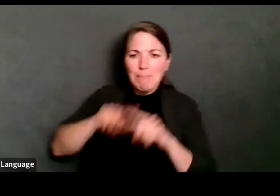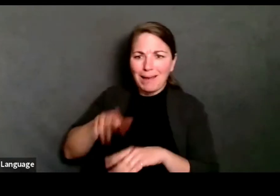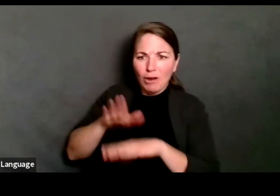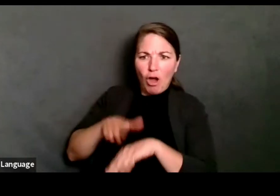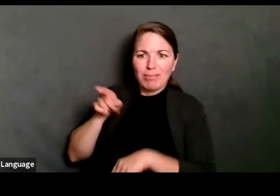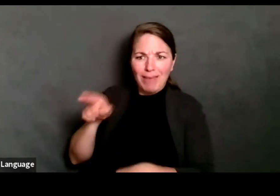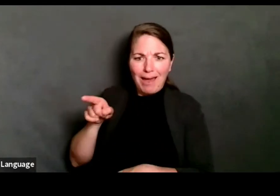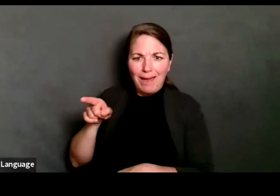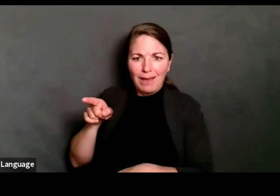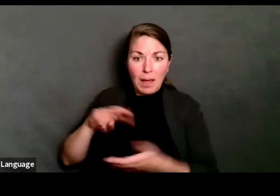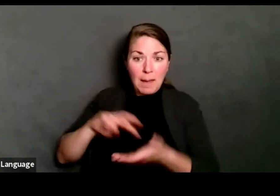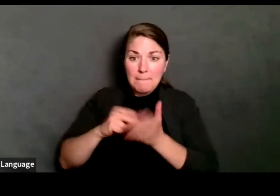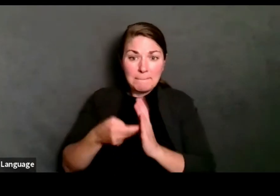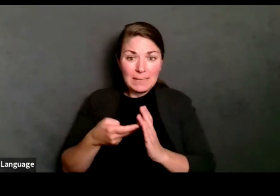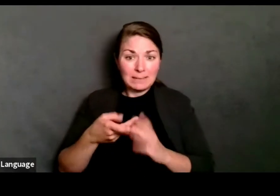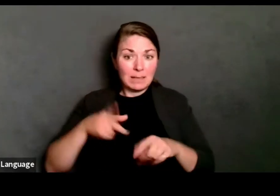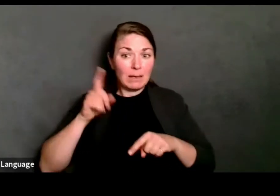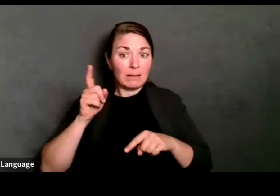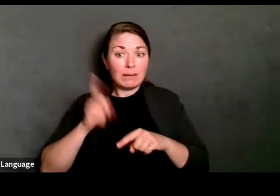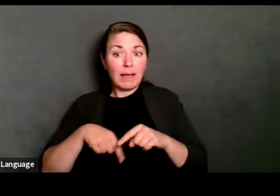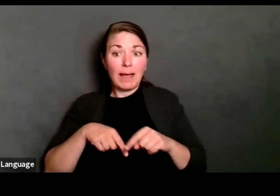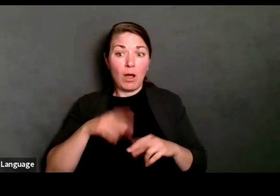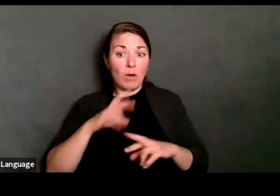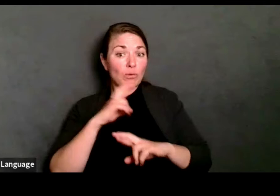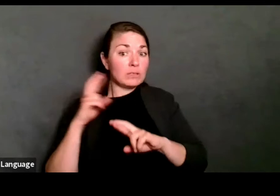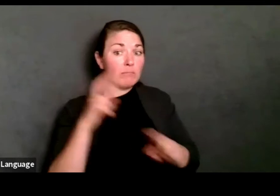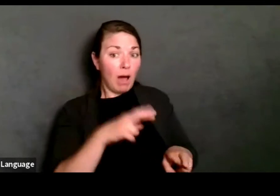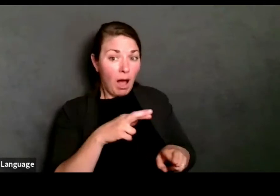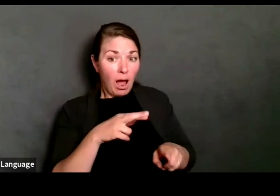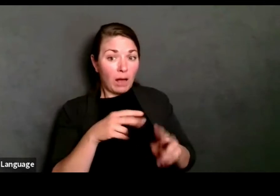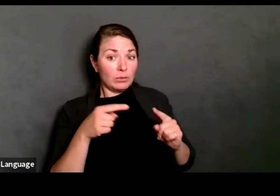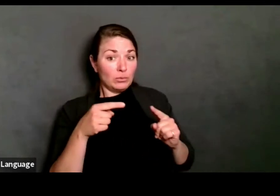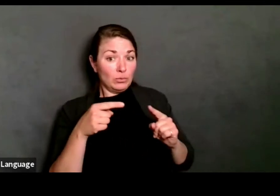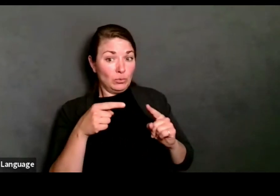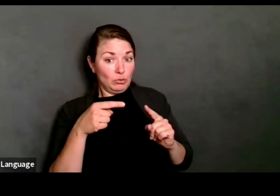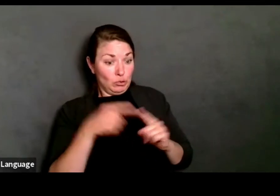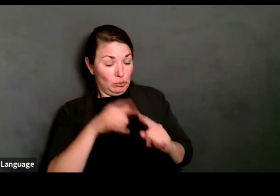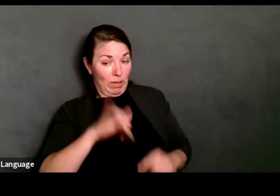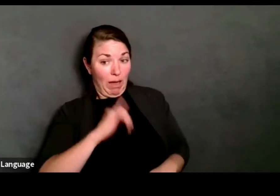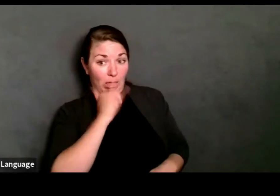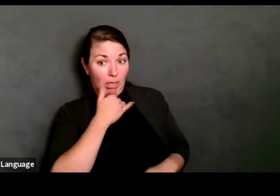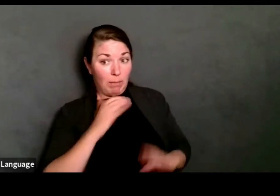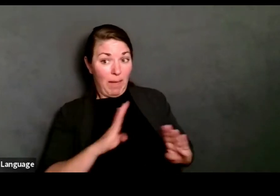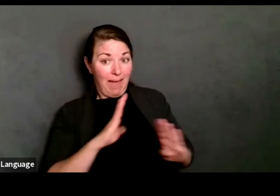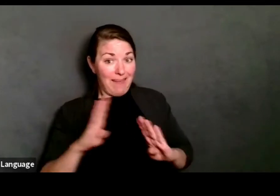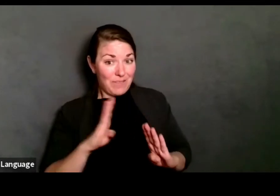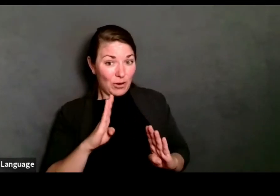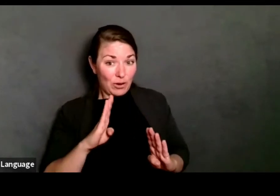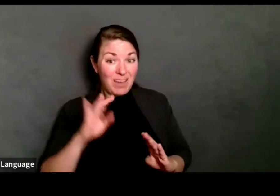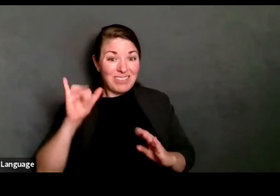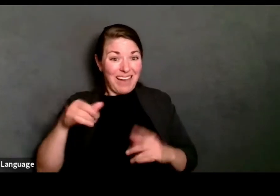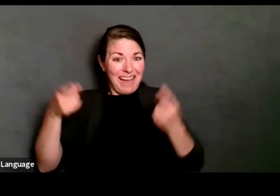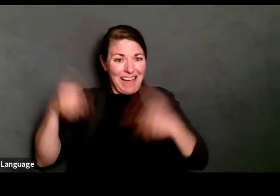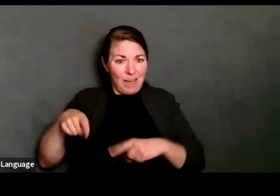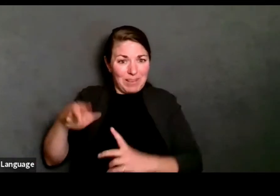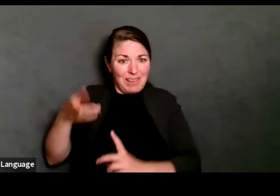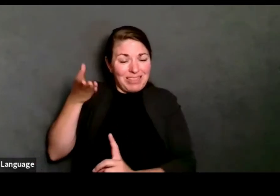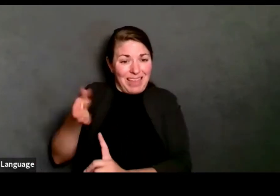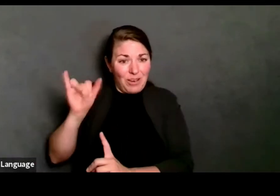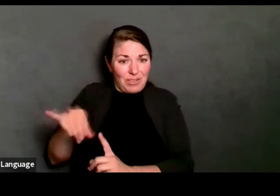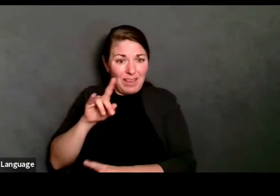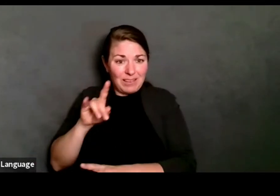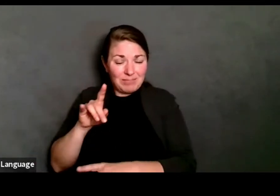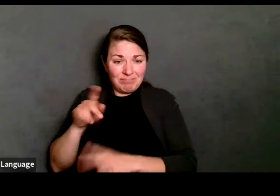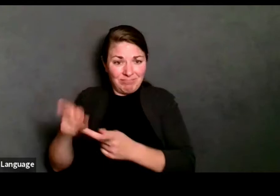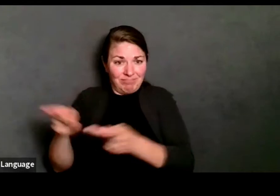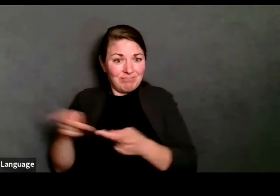to wrongdoings by individuals committed within the context of the institution. Pause for a moment and see if you